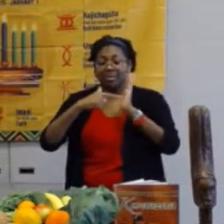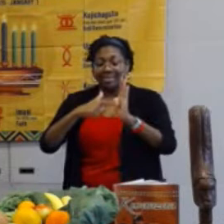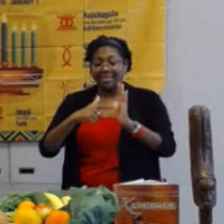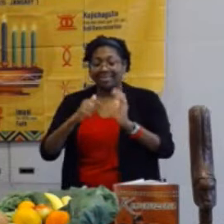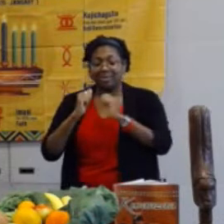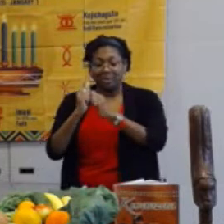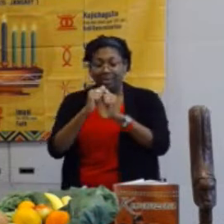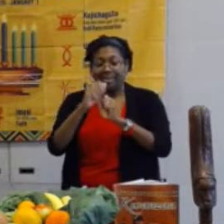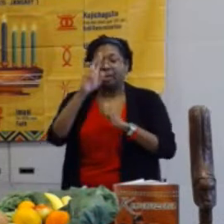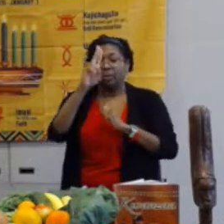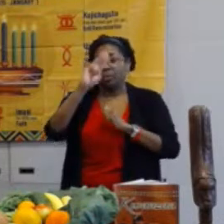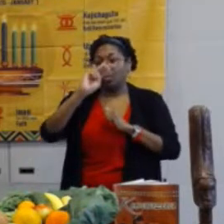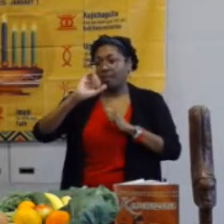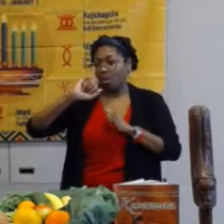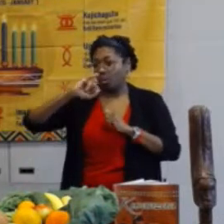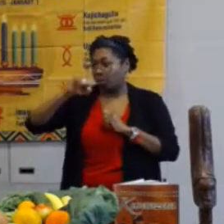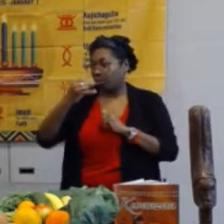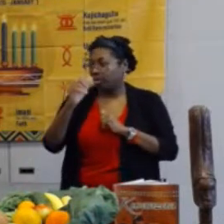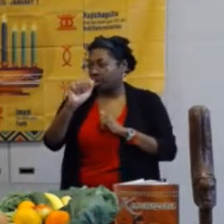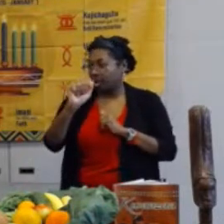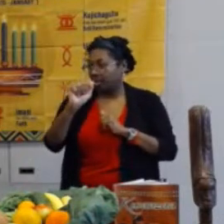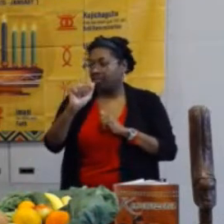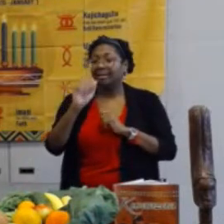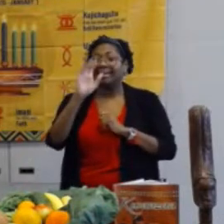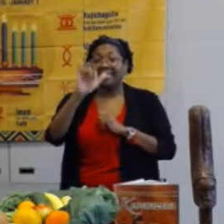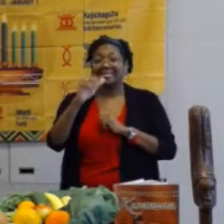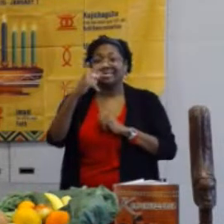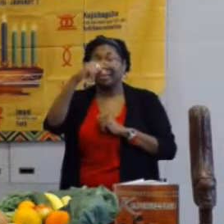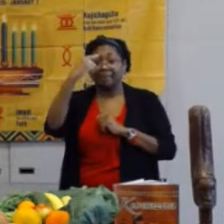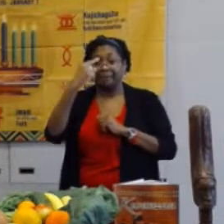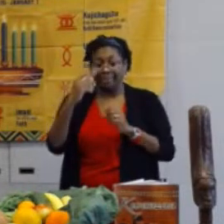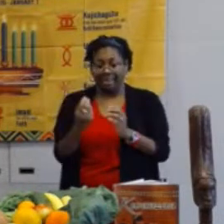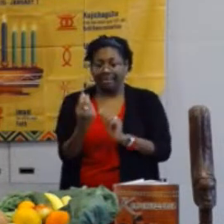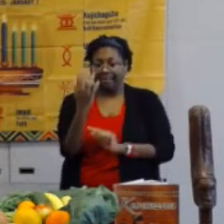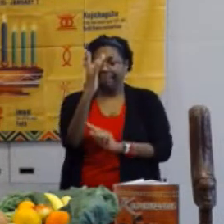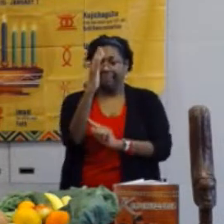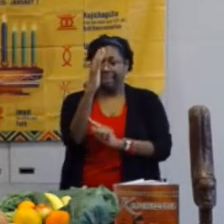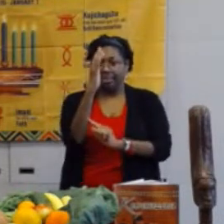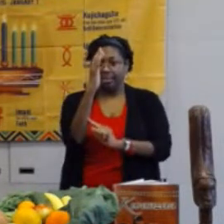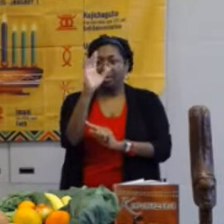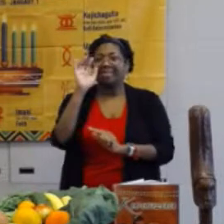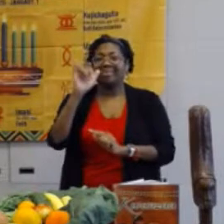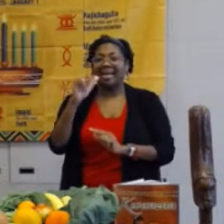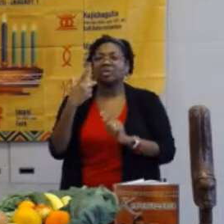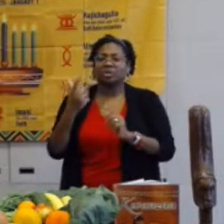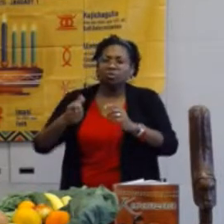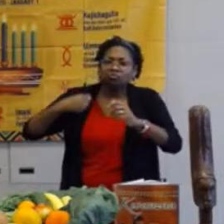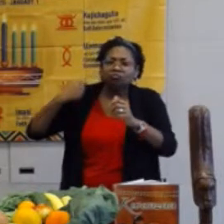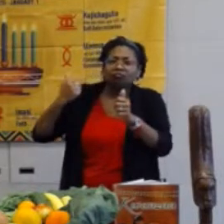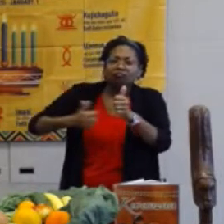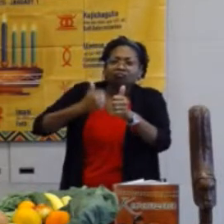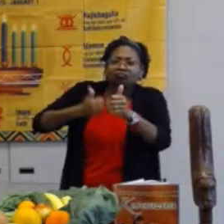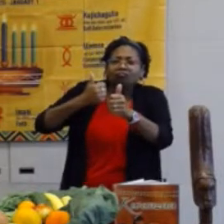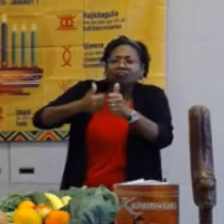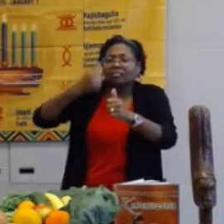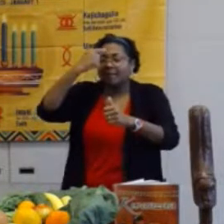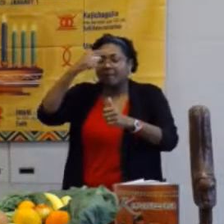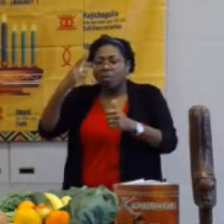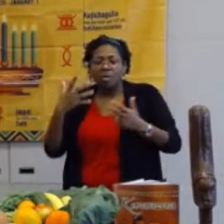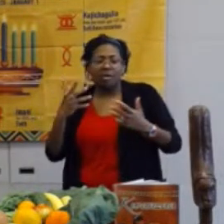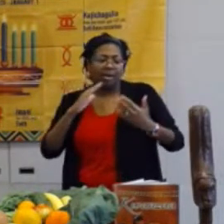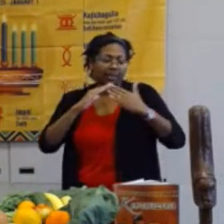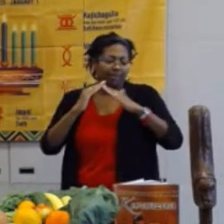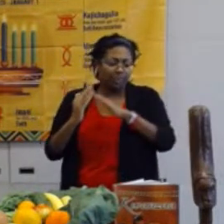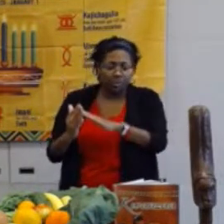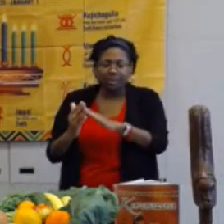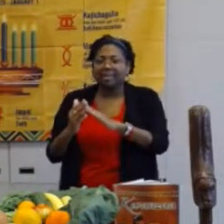And the black candle is lit for that day. And umoja means to strive for unity in the family, in the community,